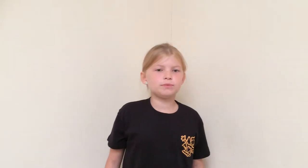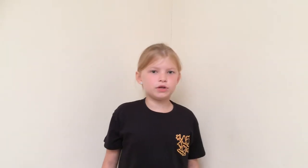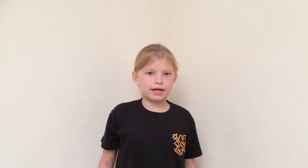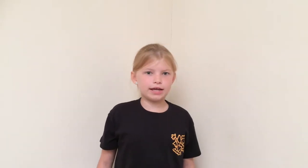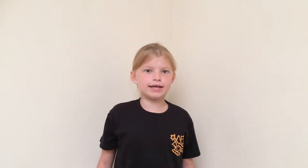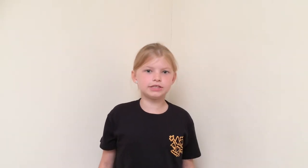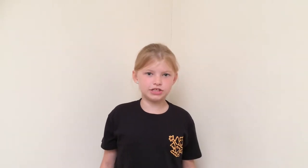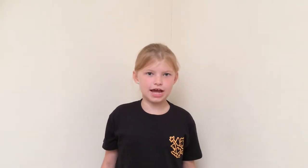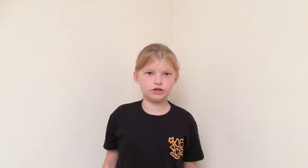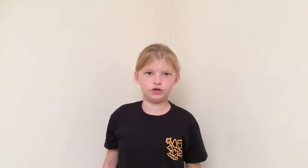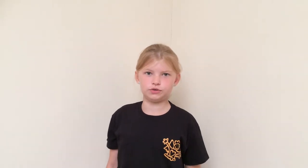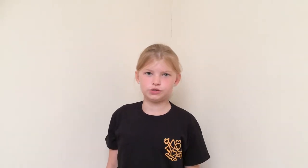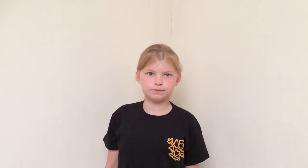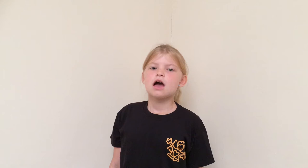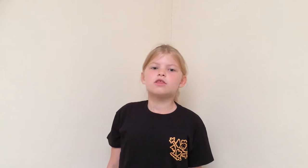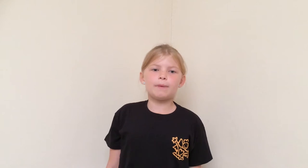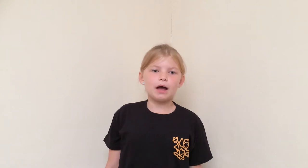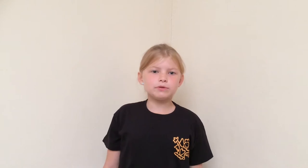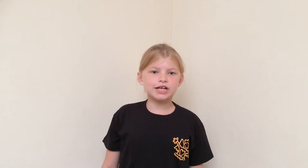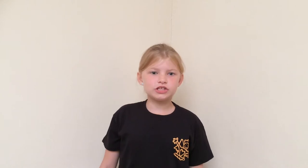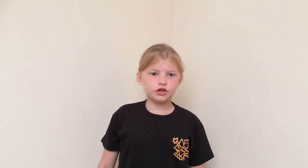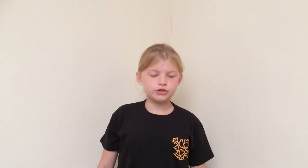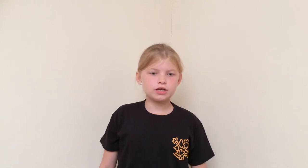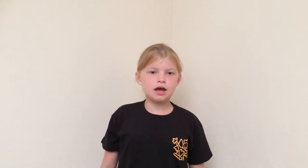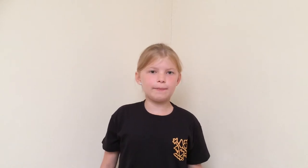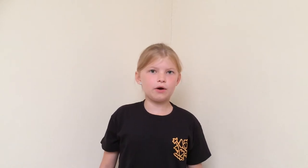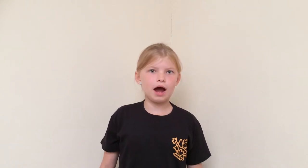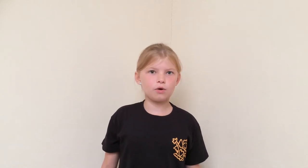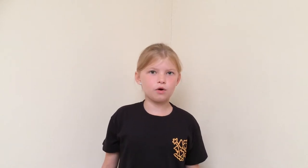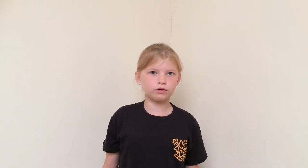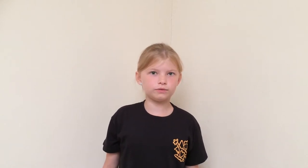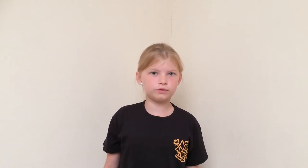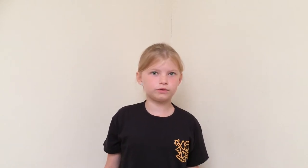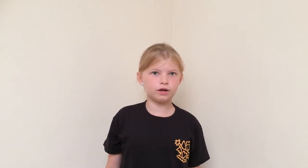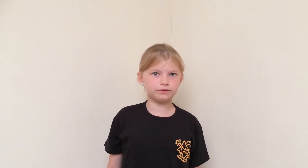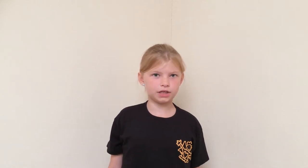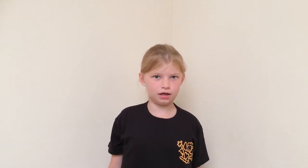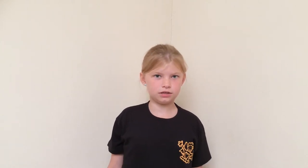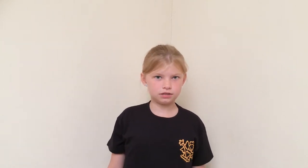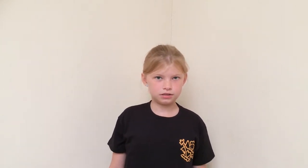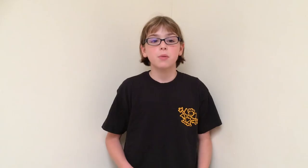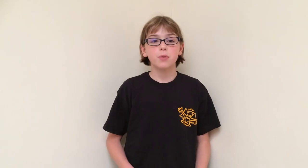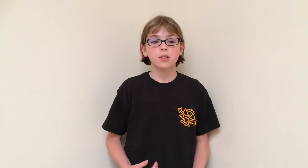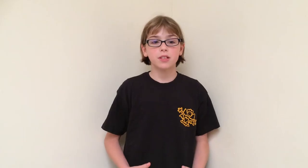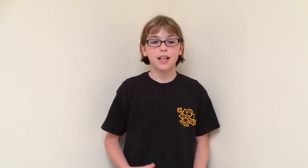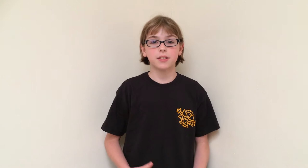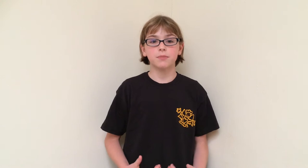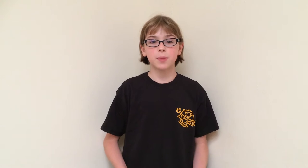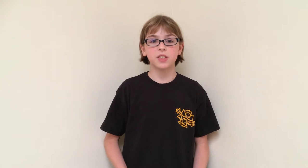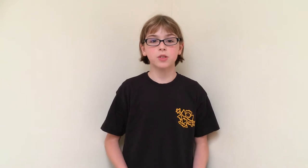communicate is to share news. The Bible shares news about how God loves us. We want to share some special